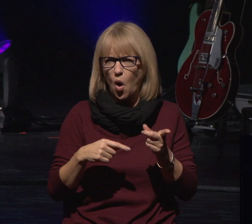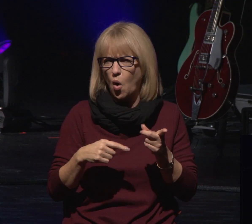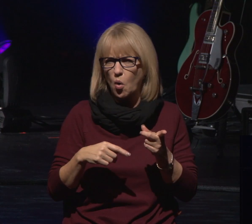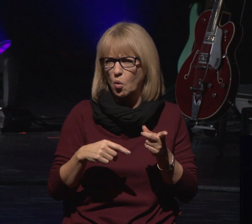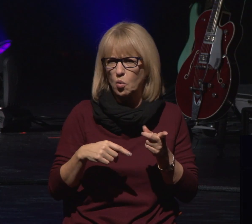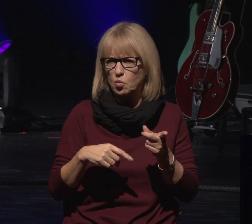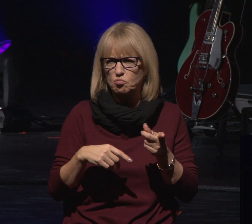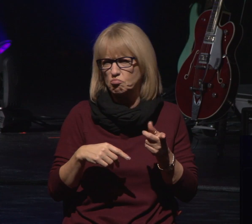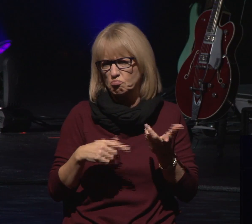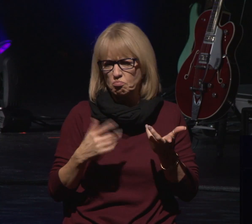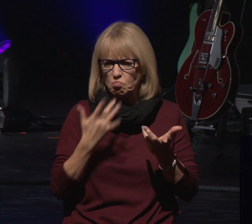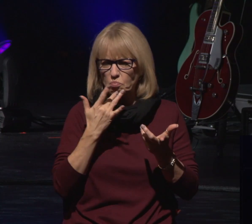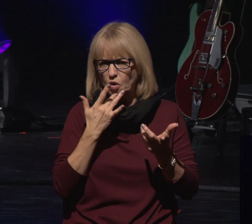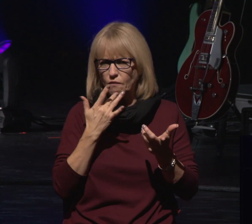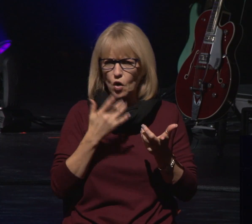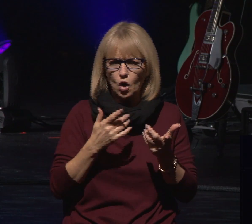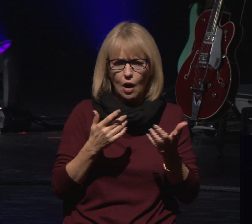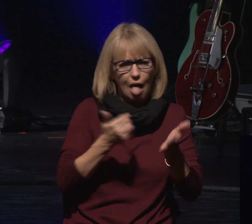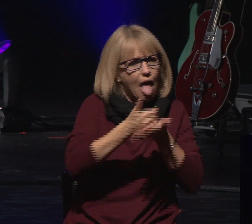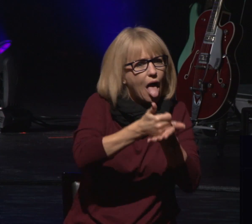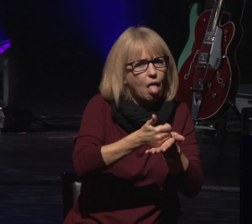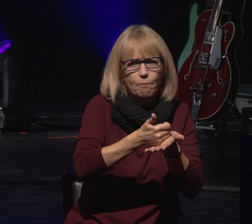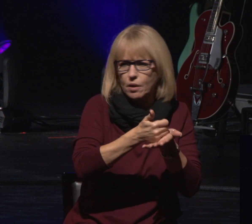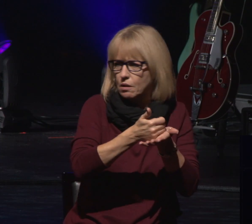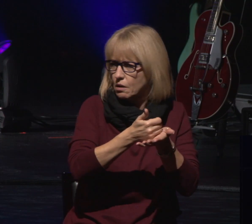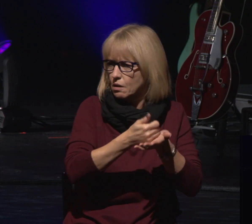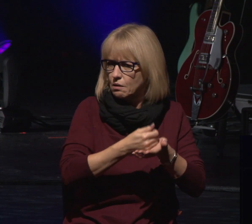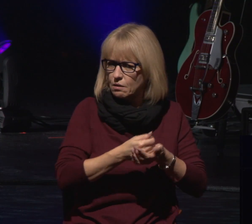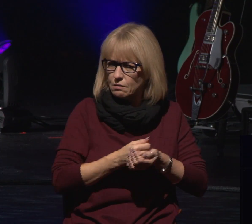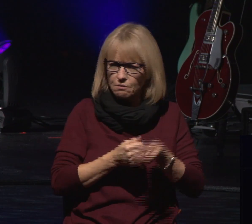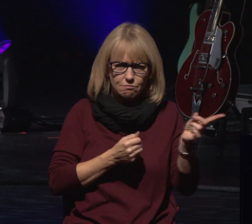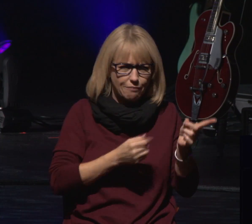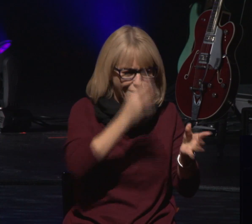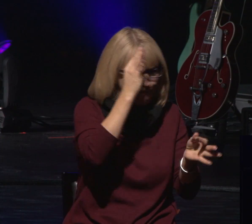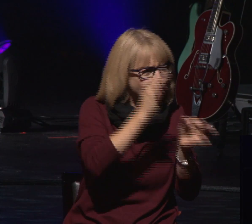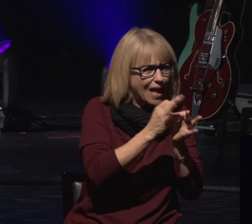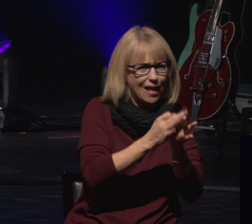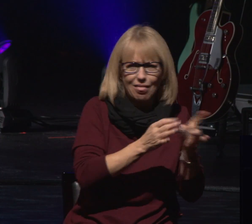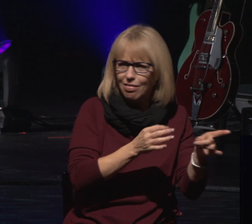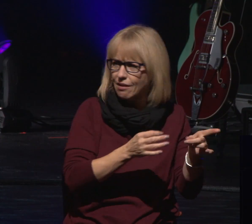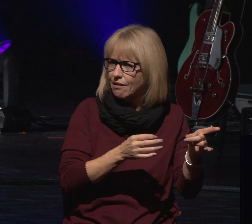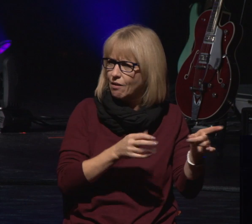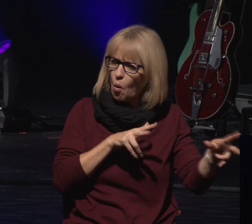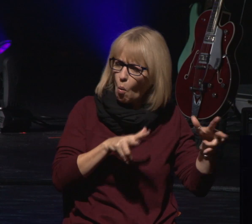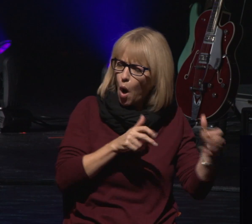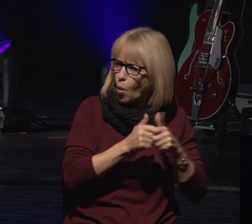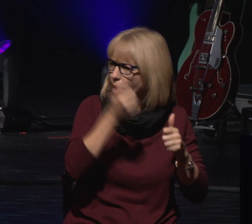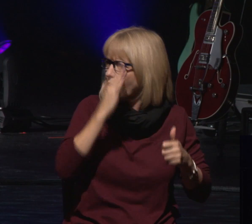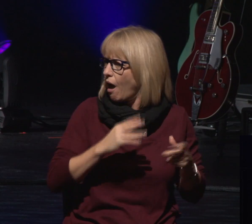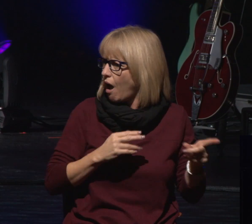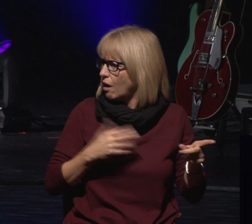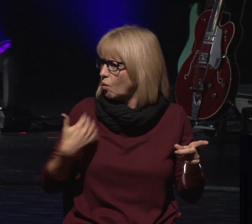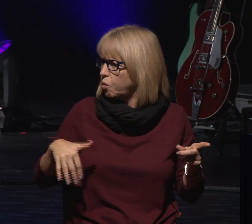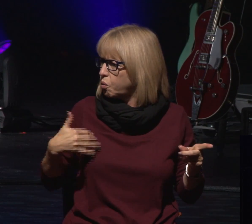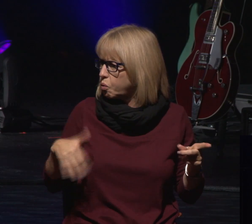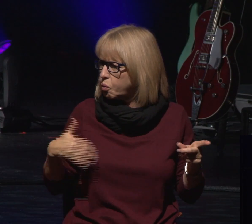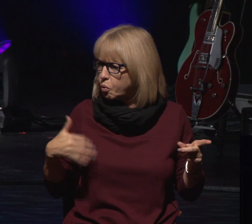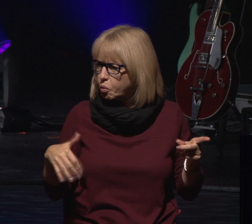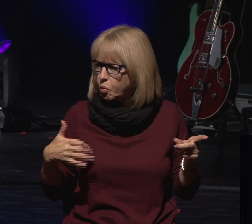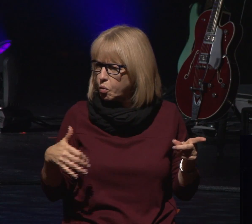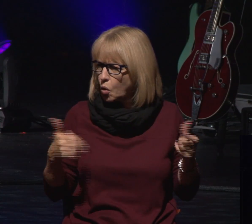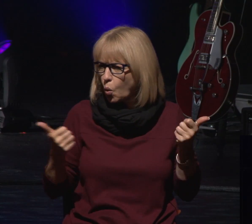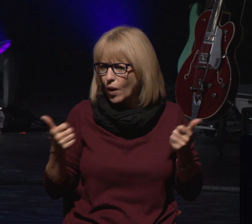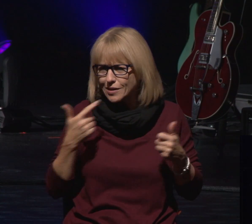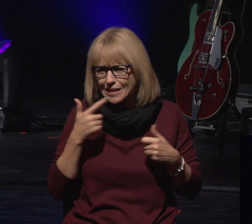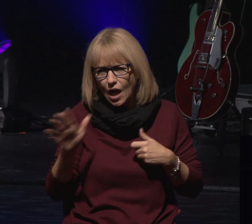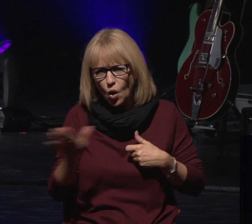about someone who was so strong in their faith and walking with God? See, Joseph did well. He was able to